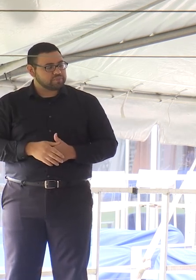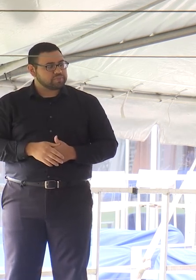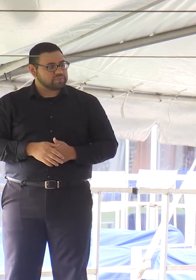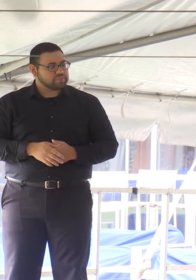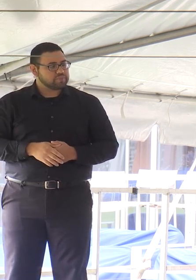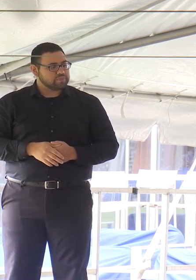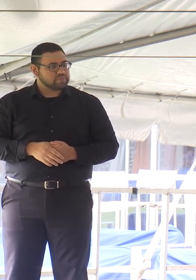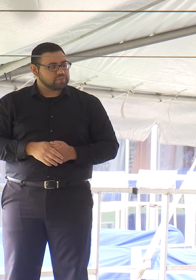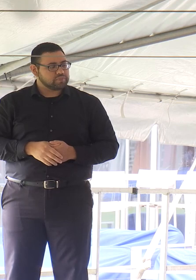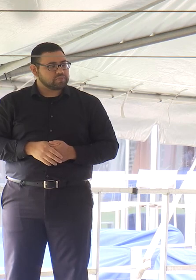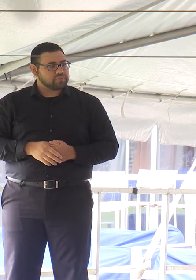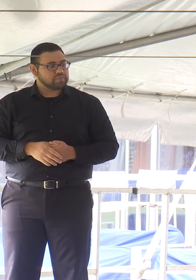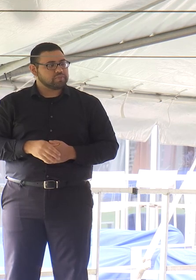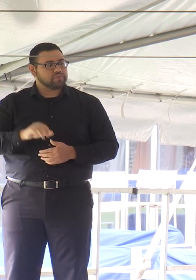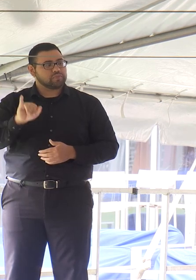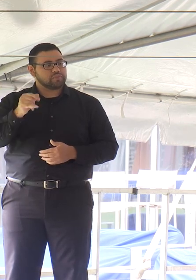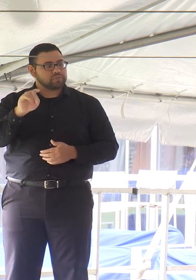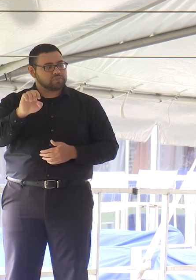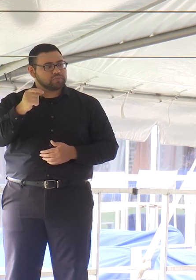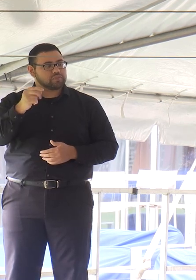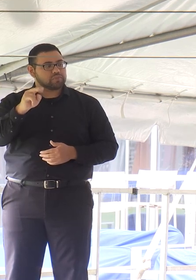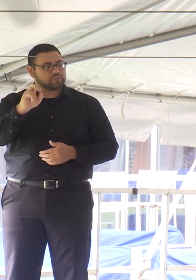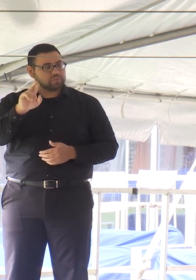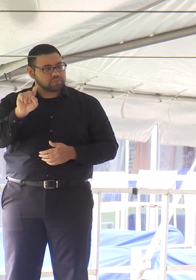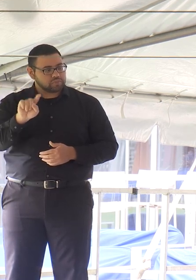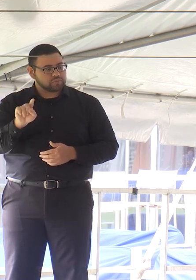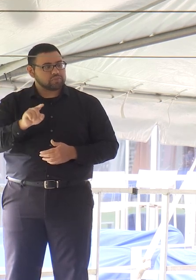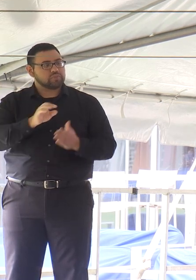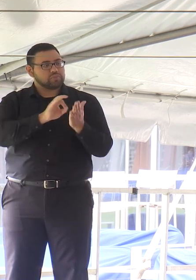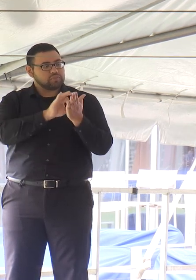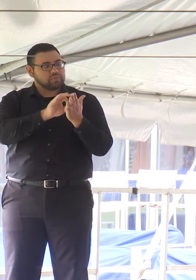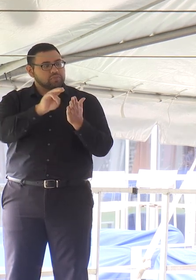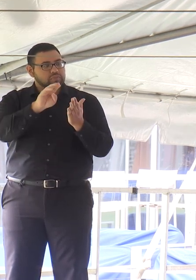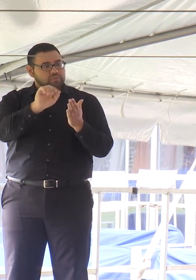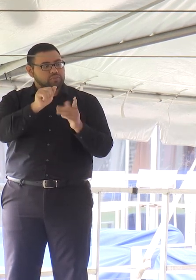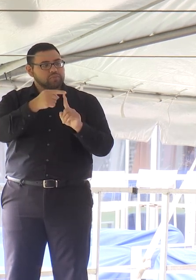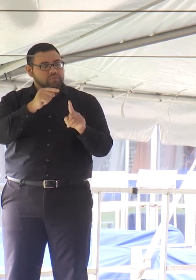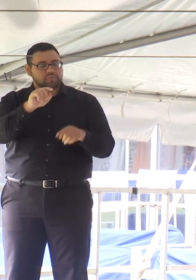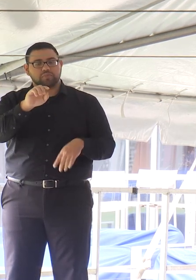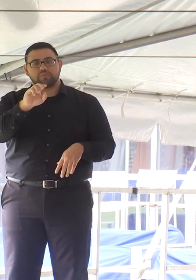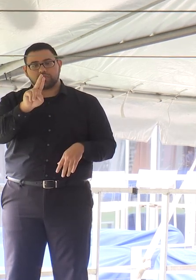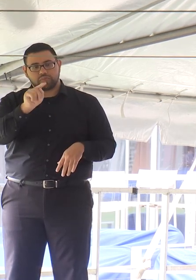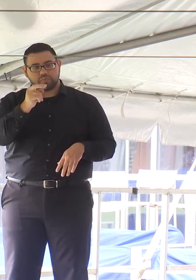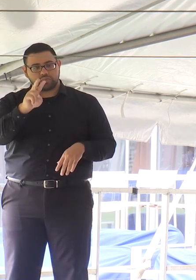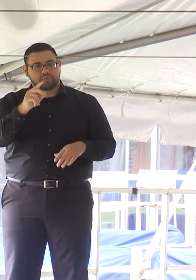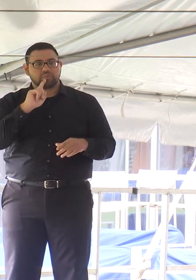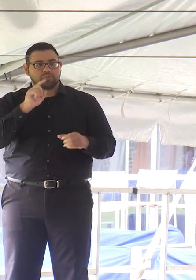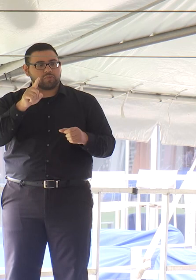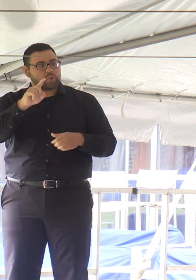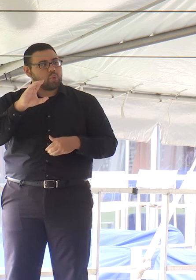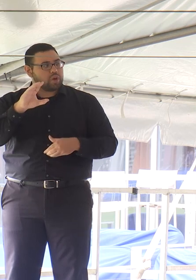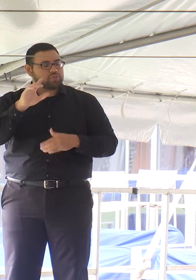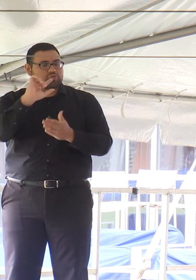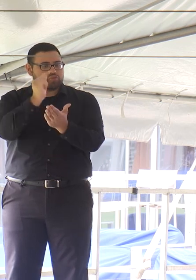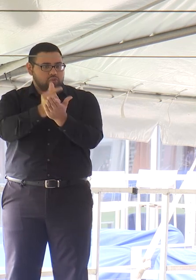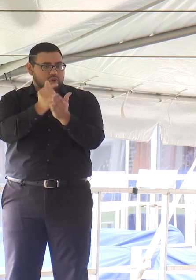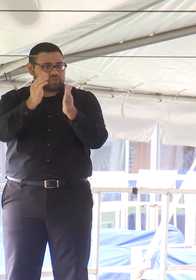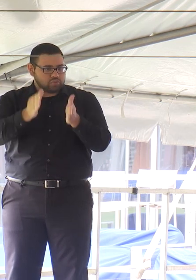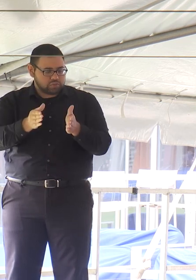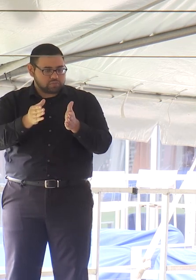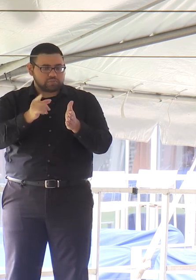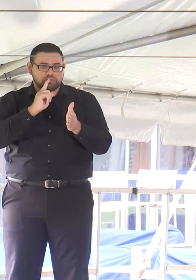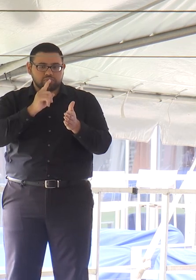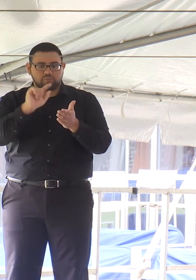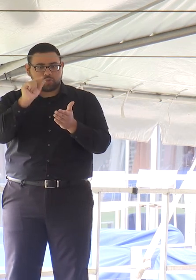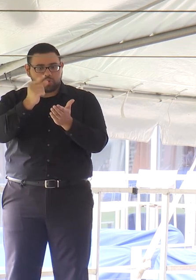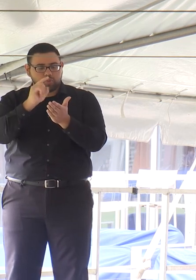University. Jorge Gutierrez, who's our statistician, MBA from UTRGV. We have 100 graduates, over